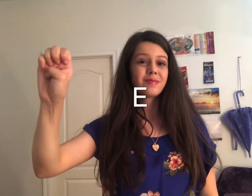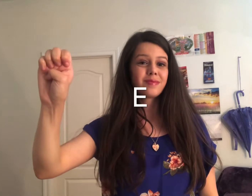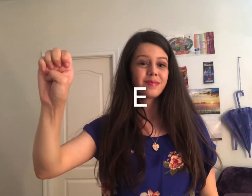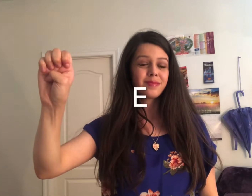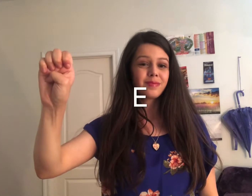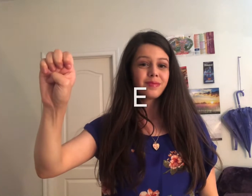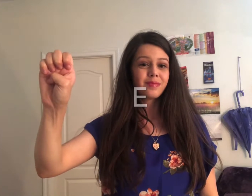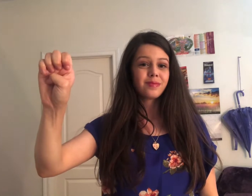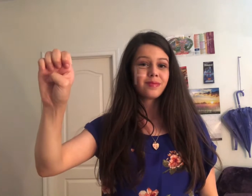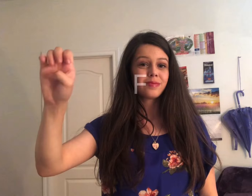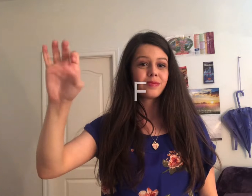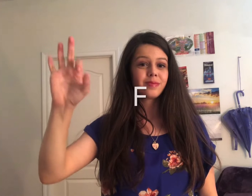E,